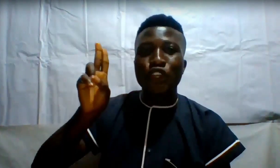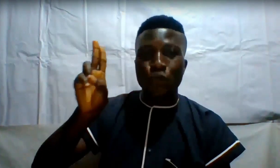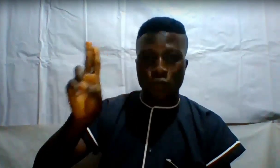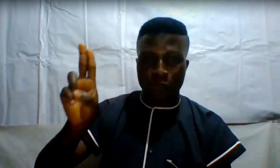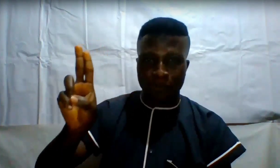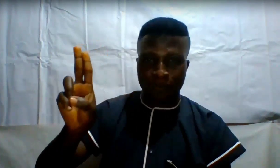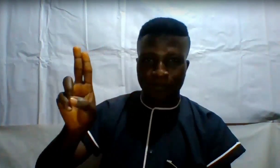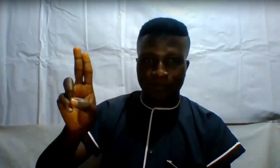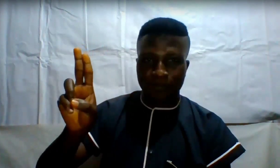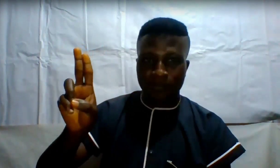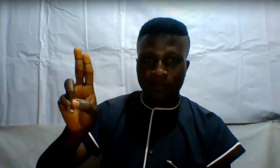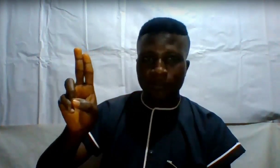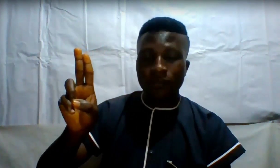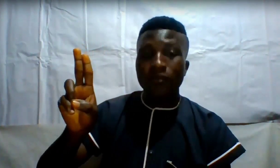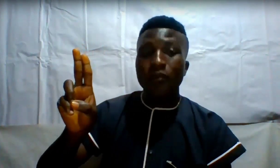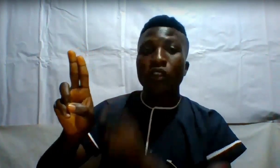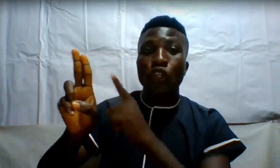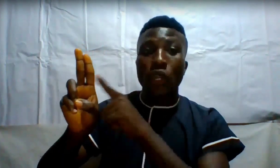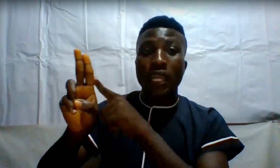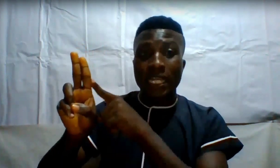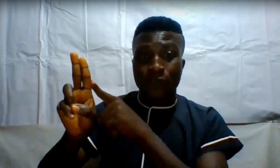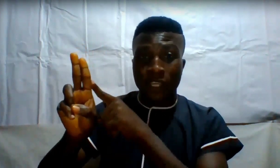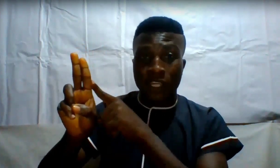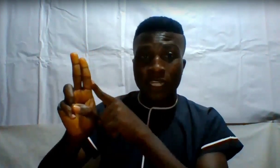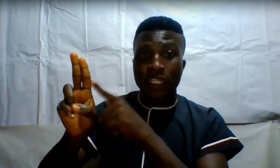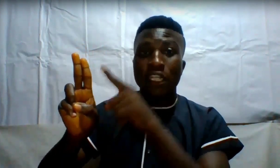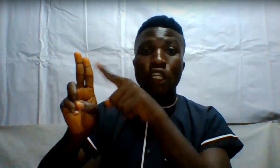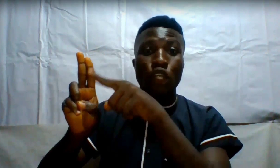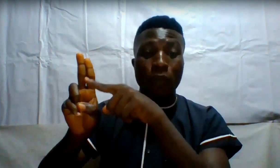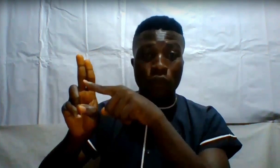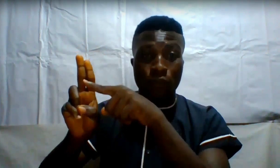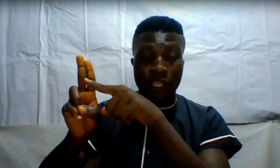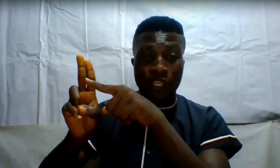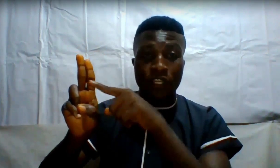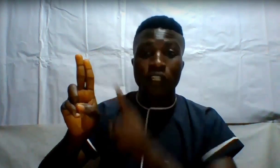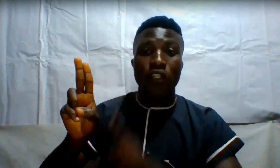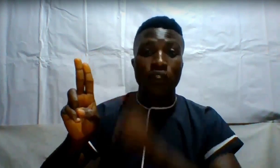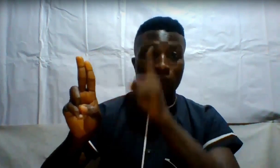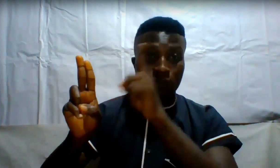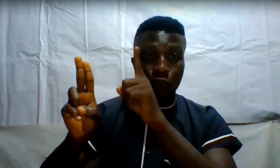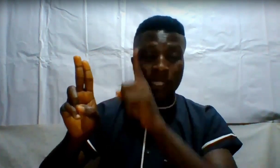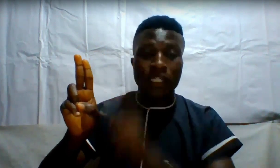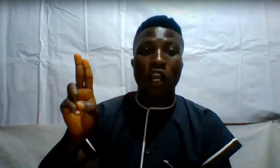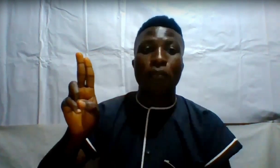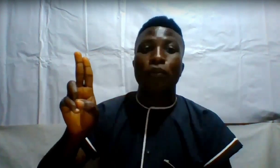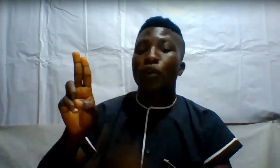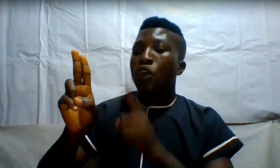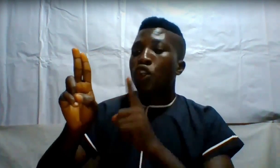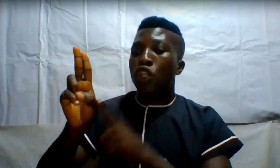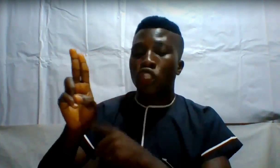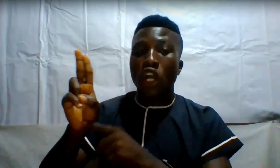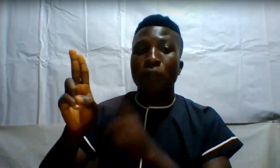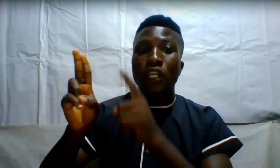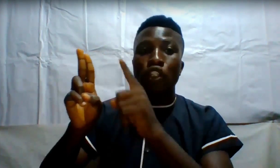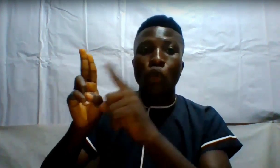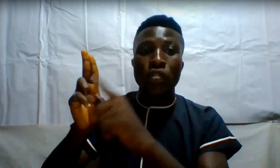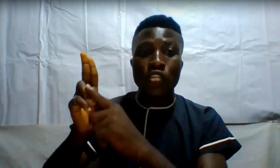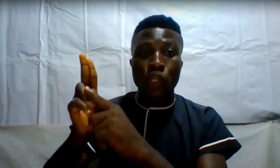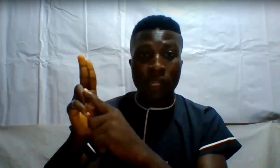finger, your middle finger pointing up. Your thumb is holding your ring finger and your pinky.